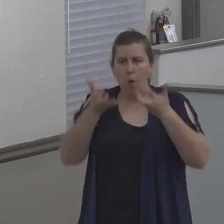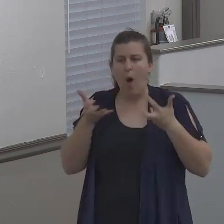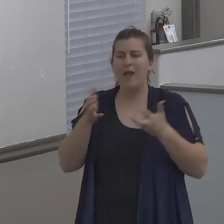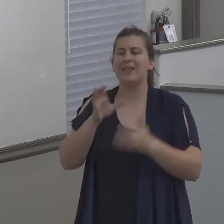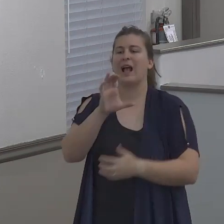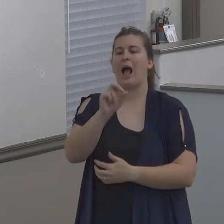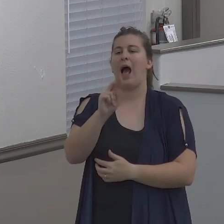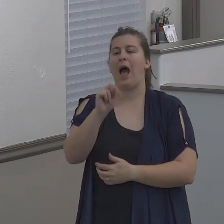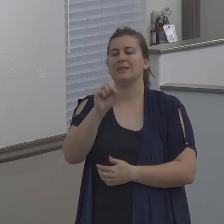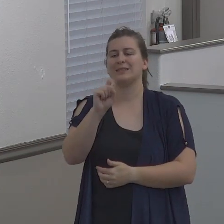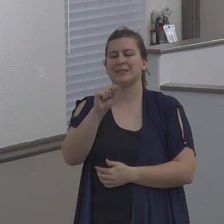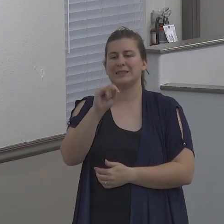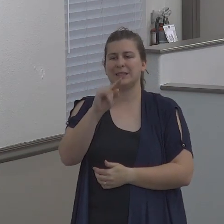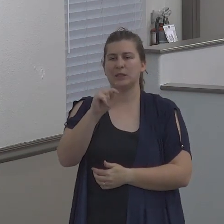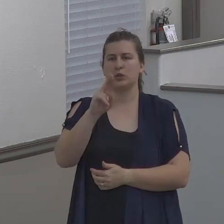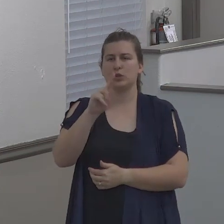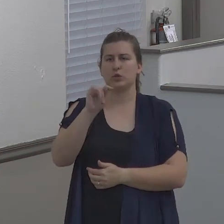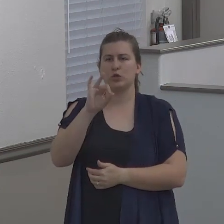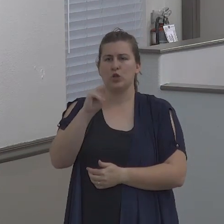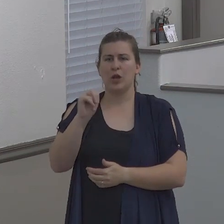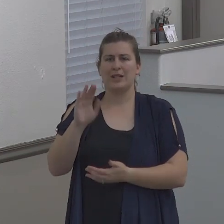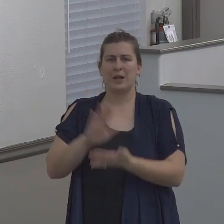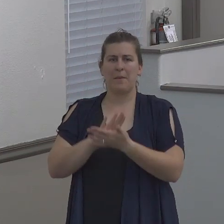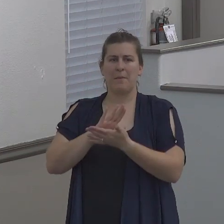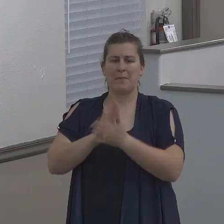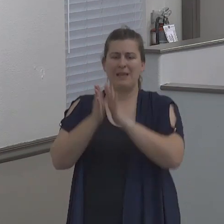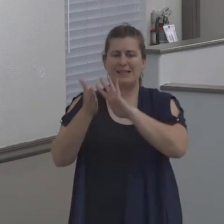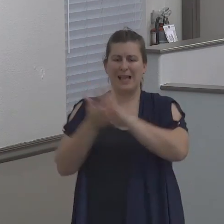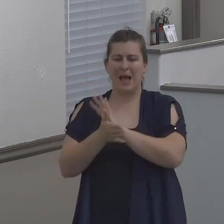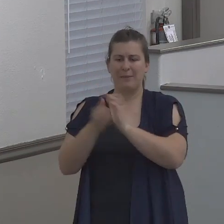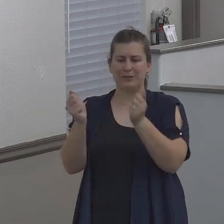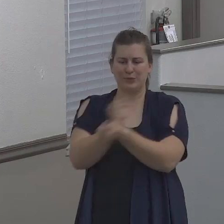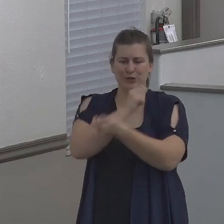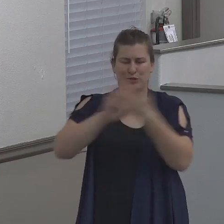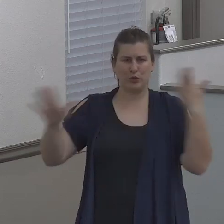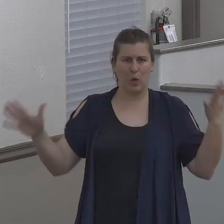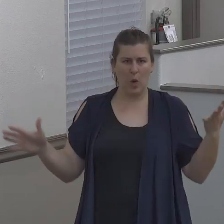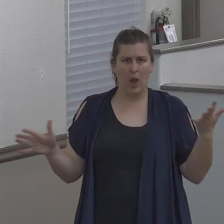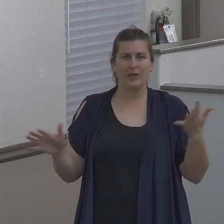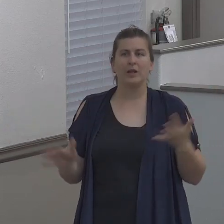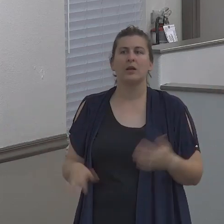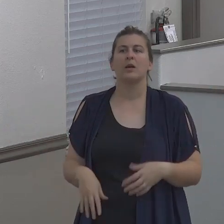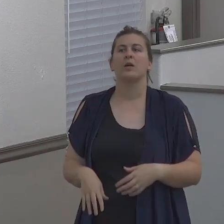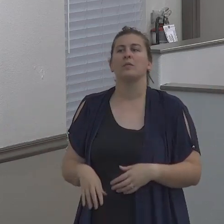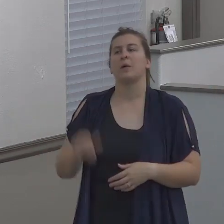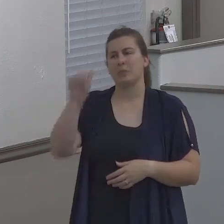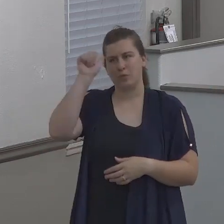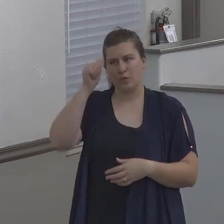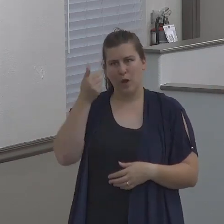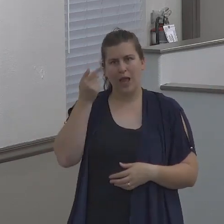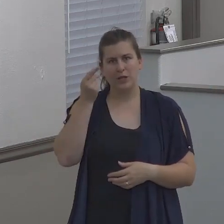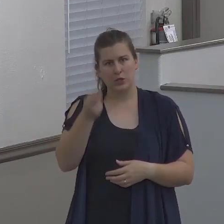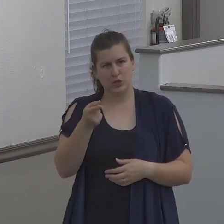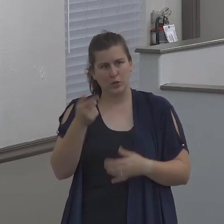on the destruction of the Constitution of the United States of America. But may I remind you of something